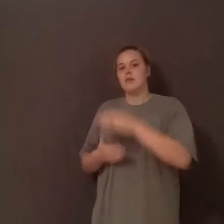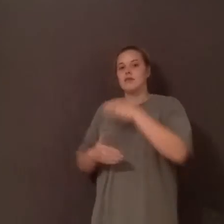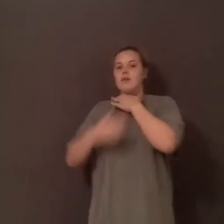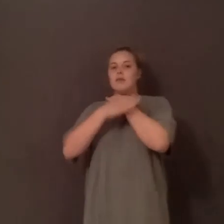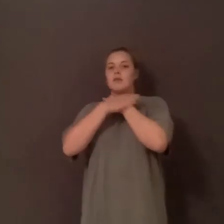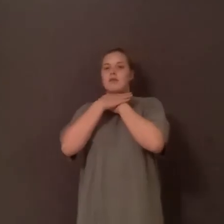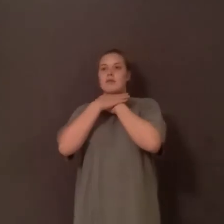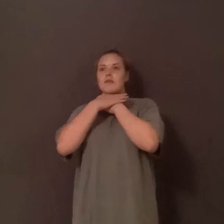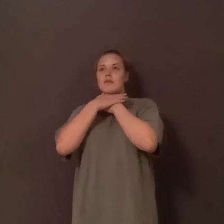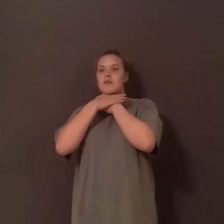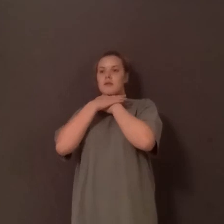So what's the difference?